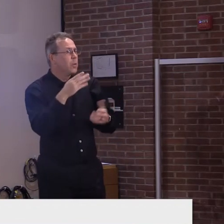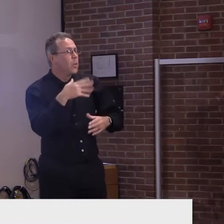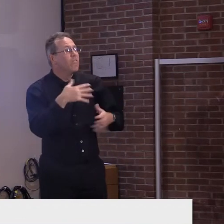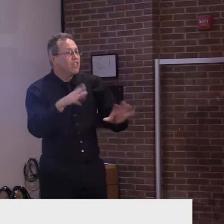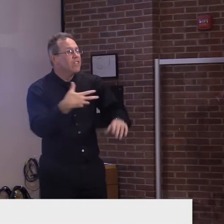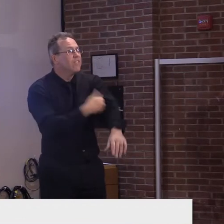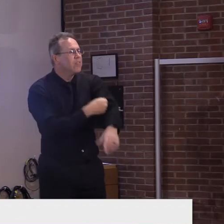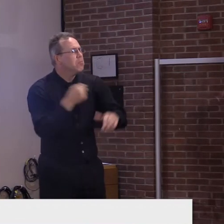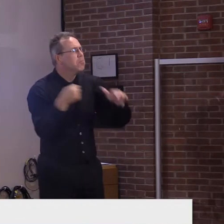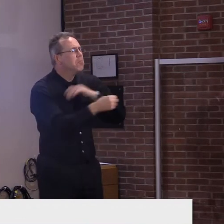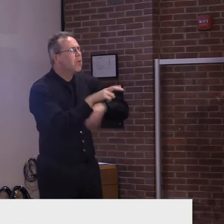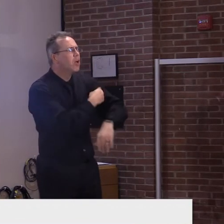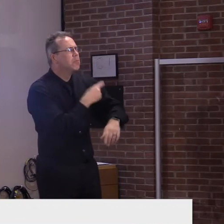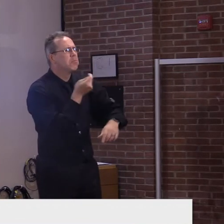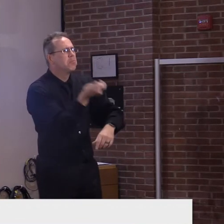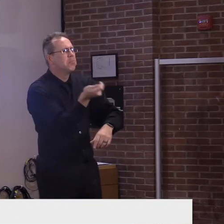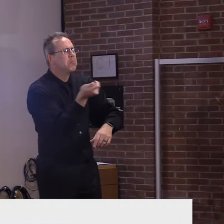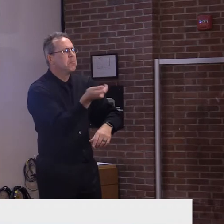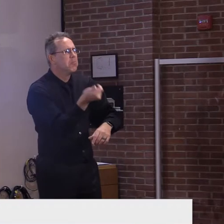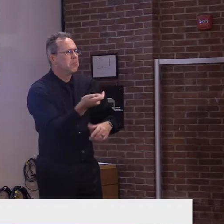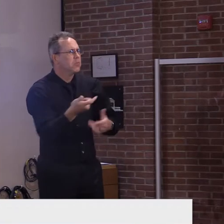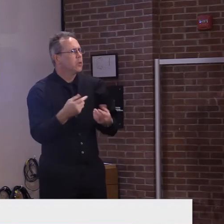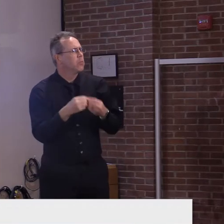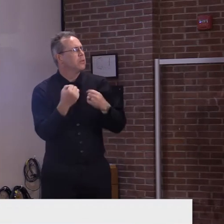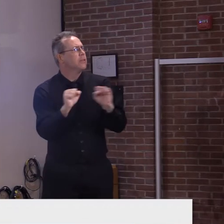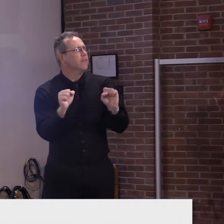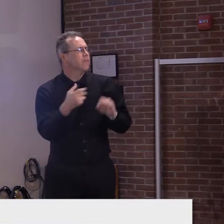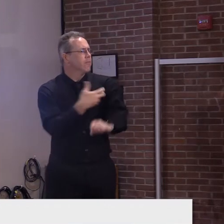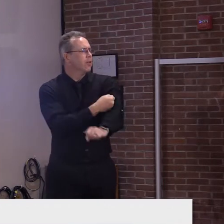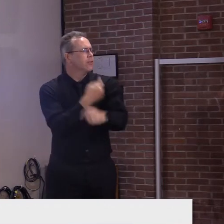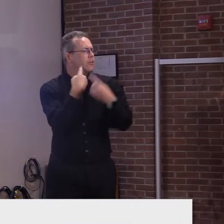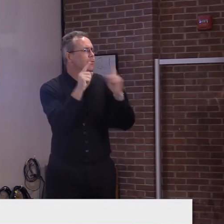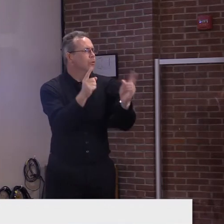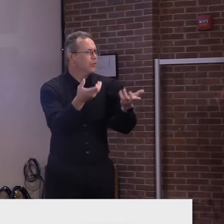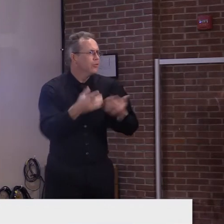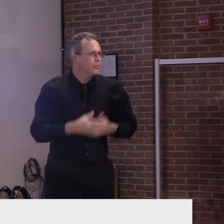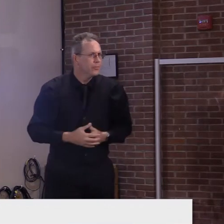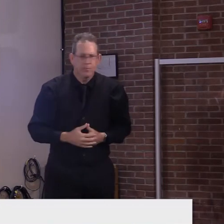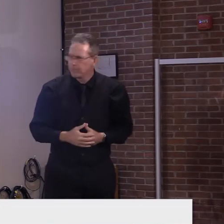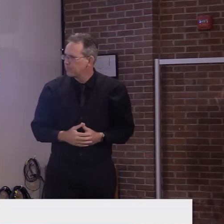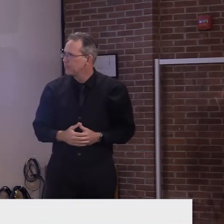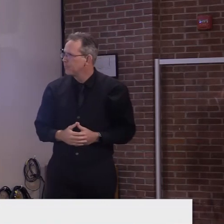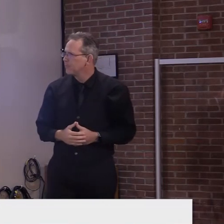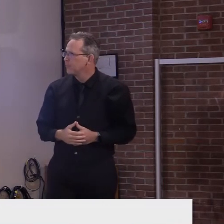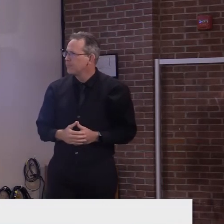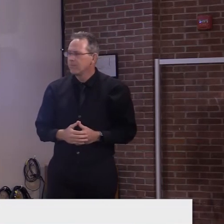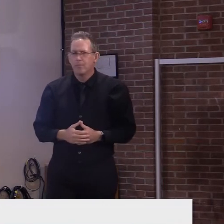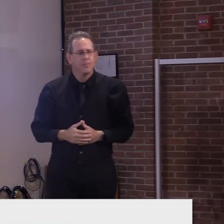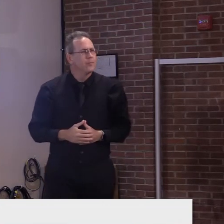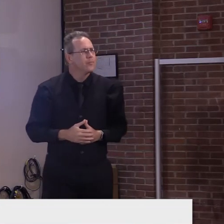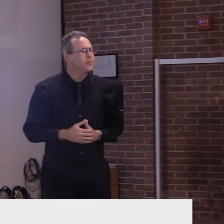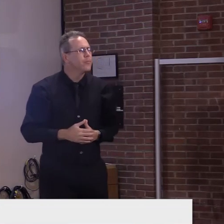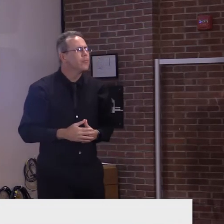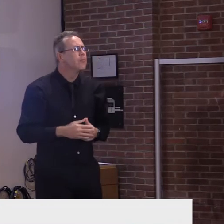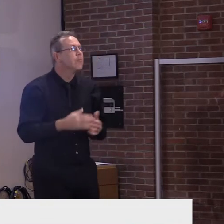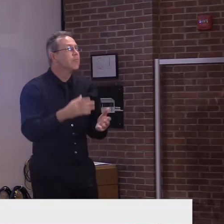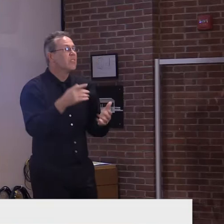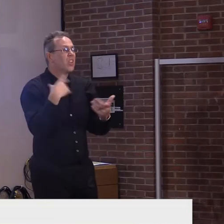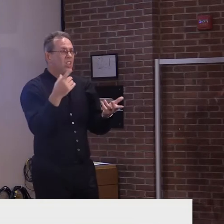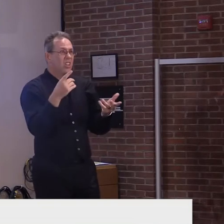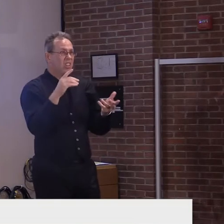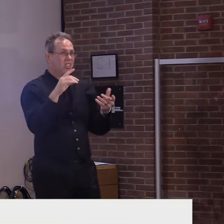of hospitalization than those that are fully vaccinated. It's estimated that's about 6 times greater over this period that we've looked at, which